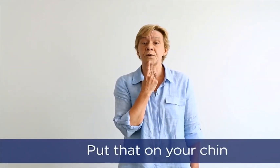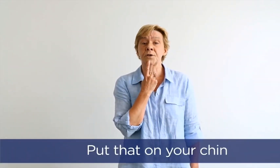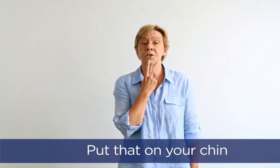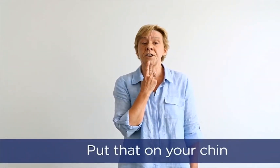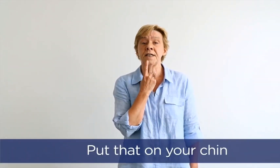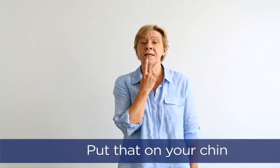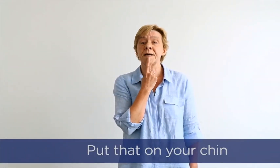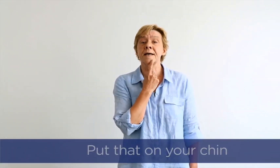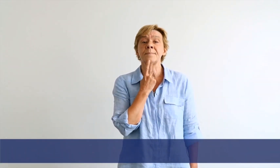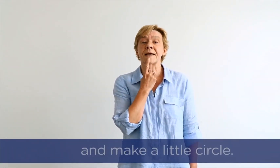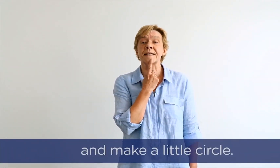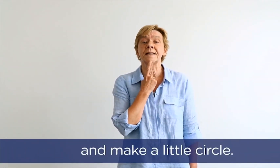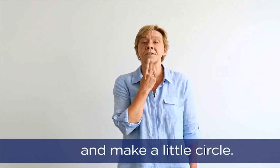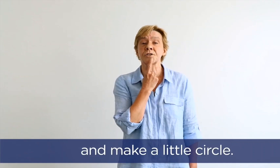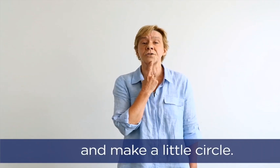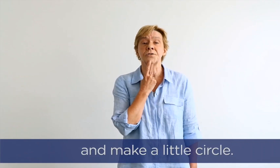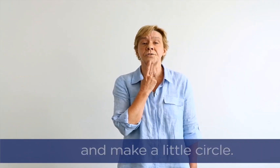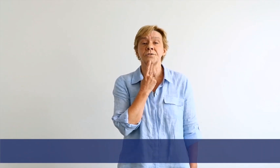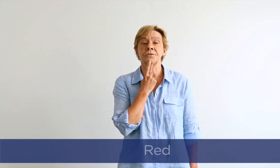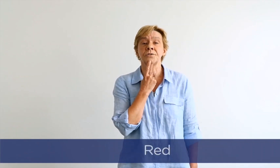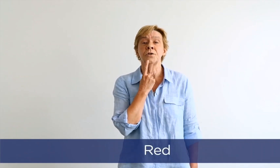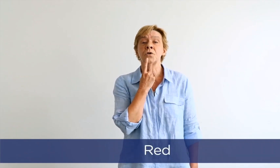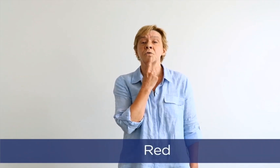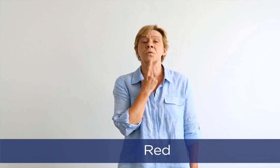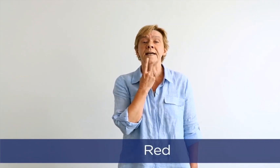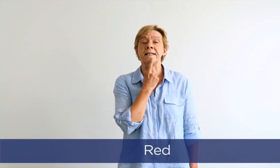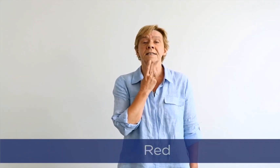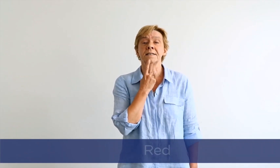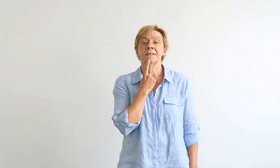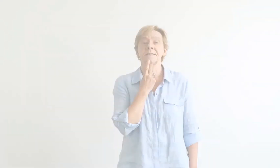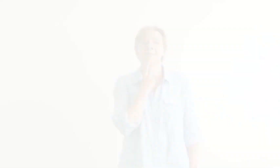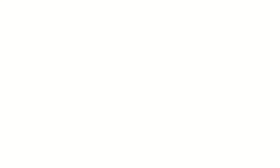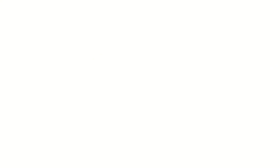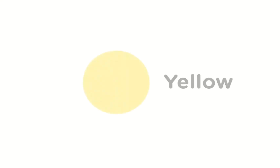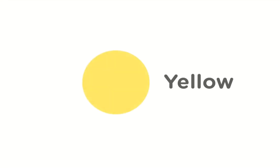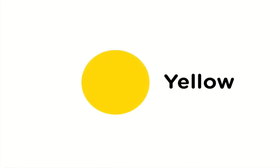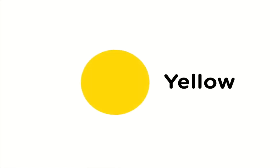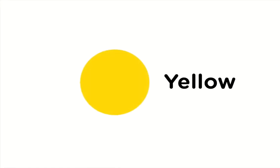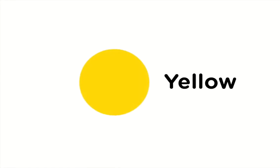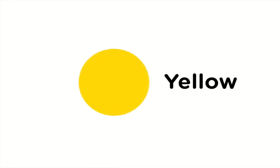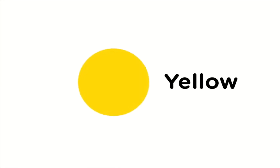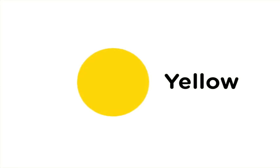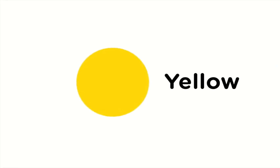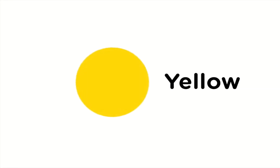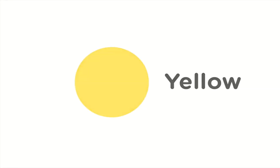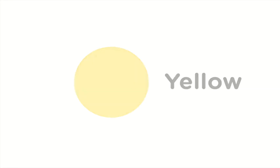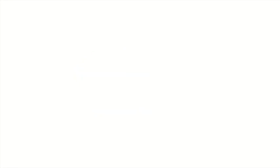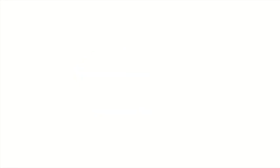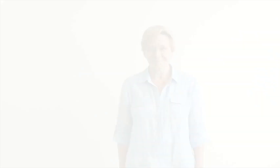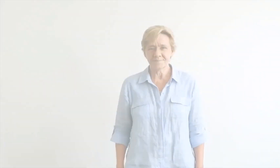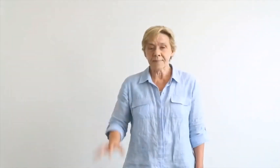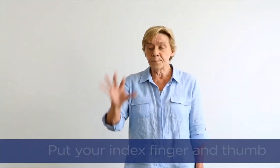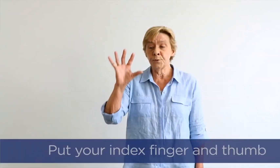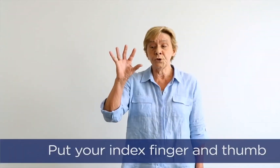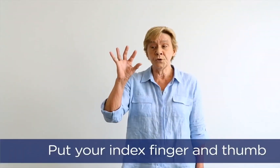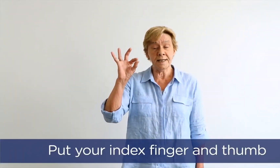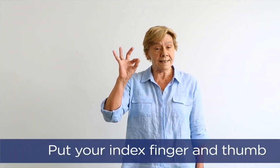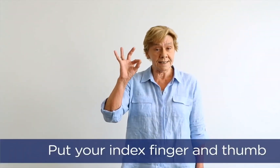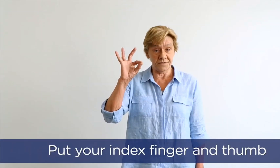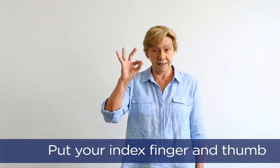your chin and make a little circle. Red. Yellow. Put your index finger